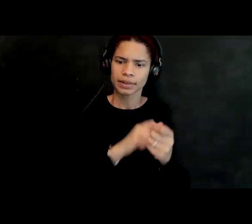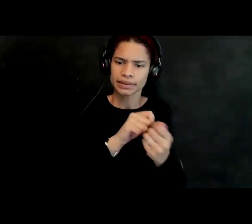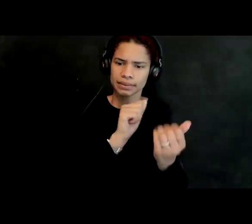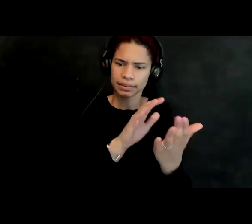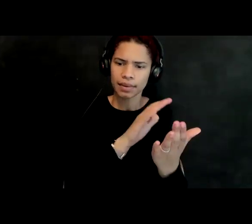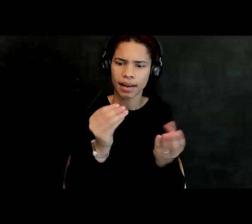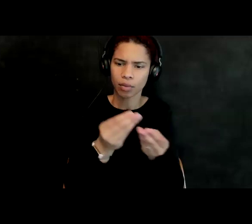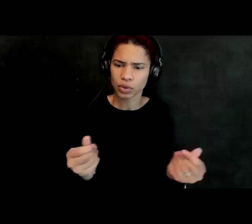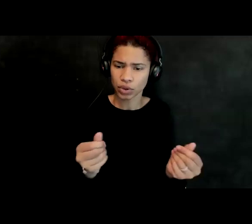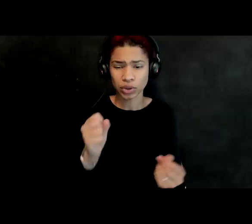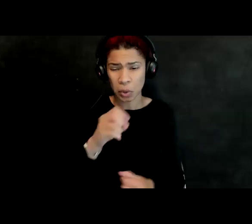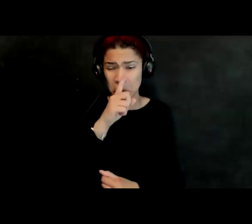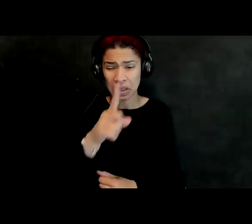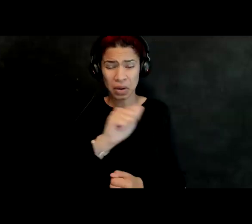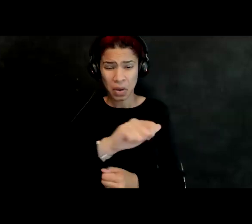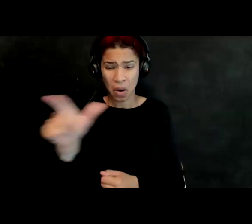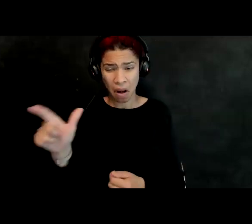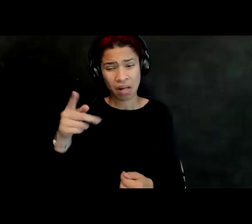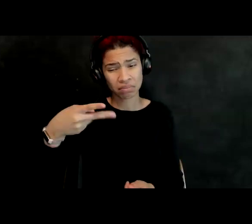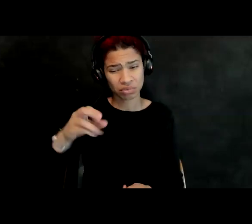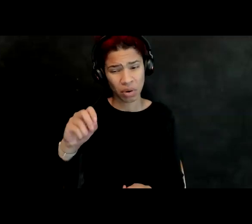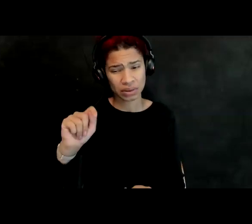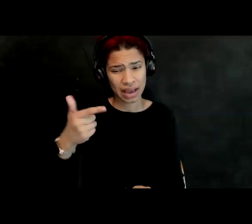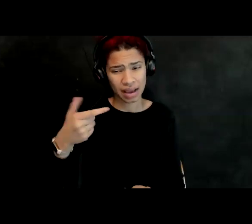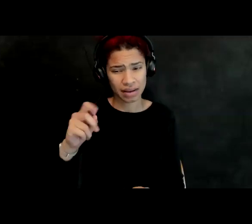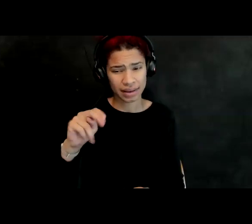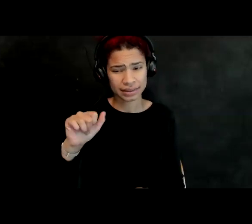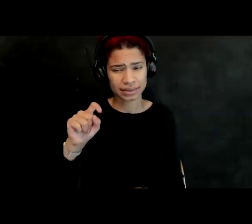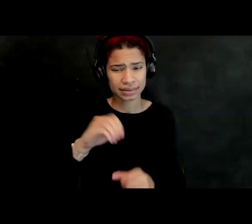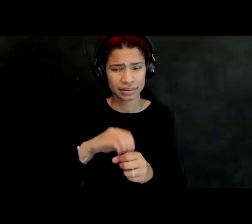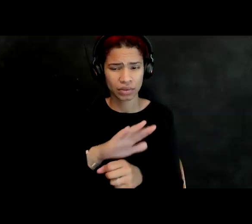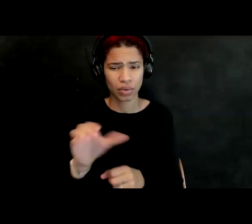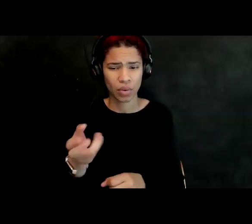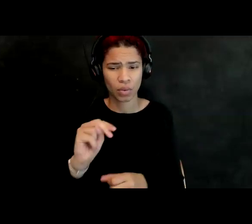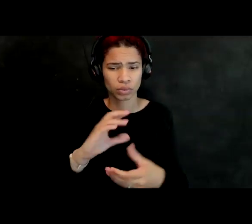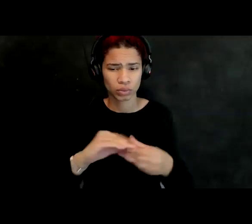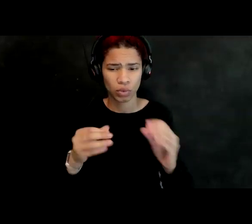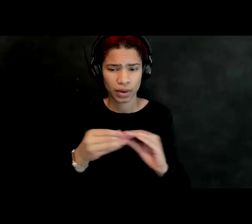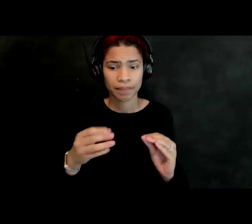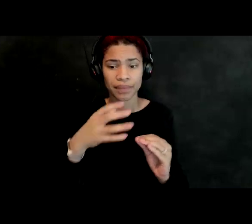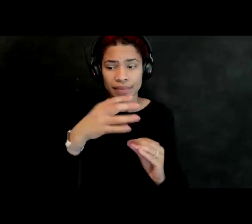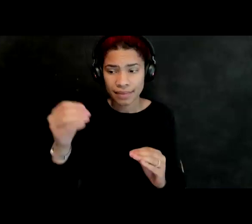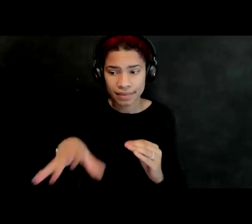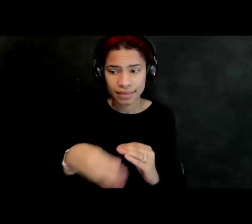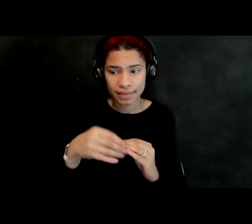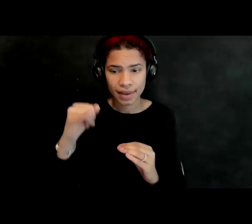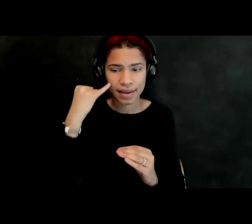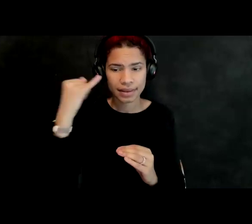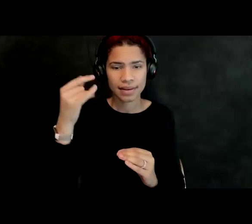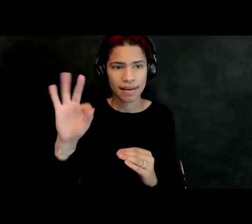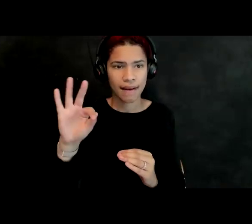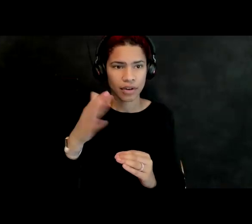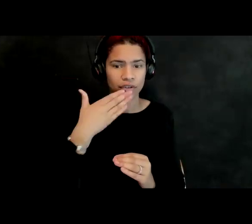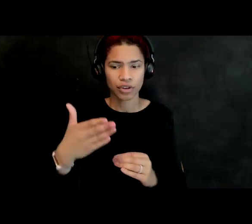resolution. So really, everyone is the protagonist of their own story. It also adds nuance to the idea of the